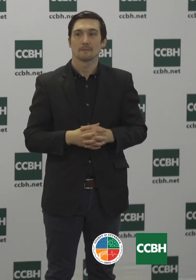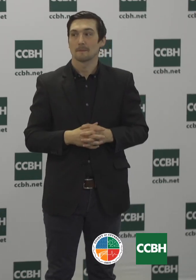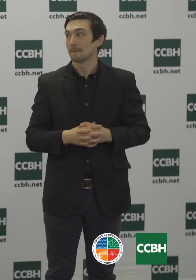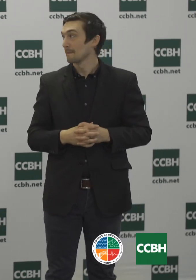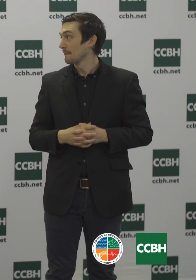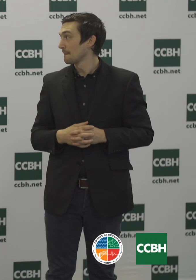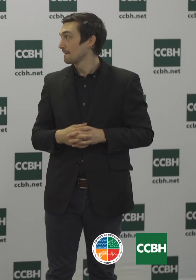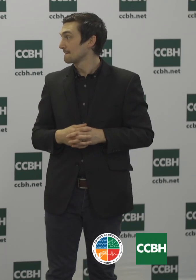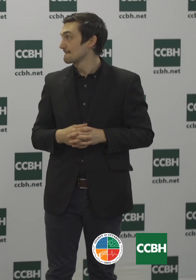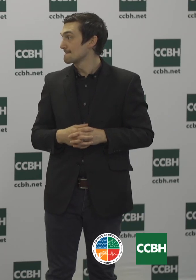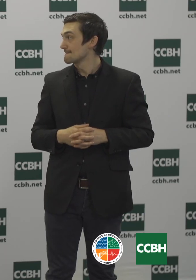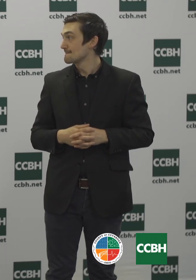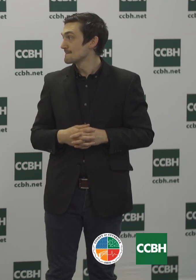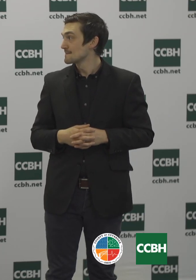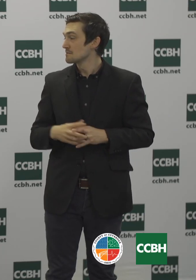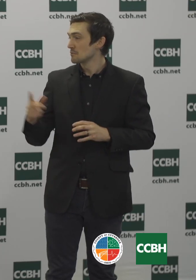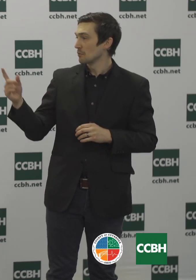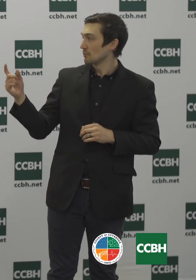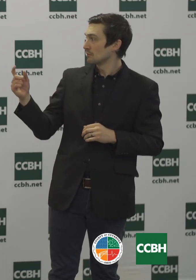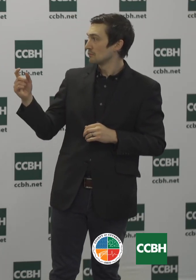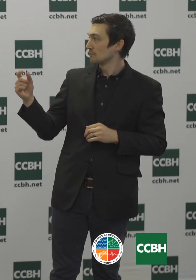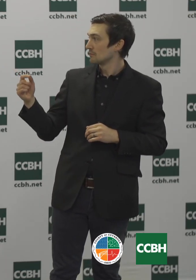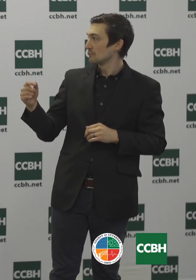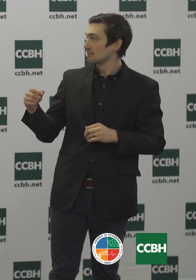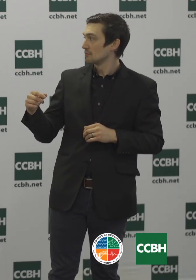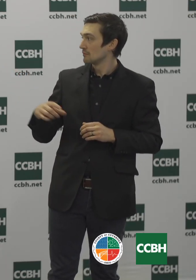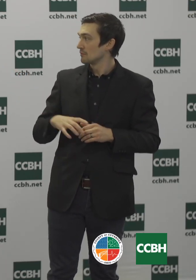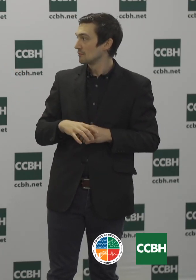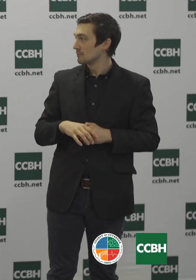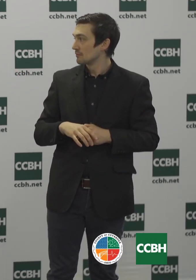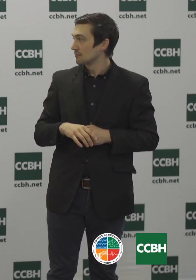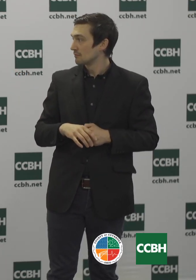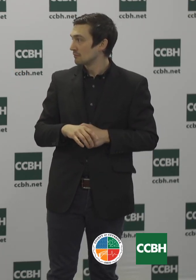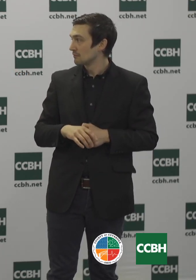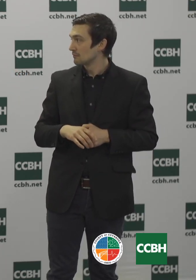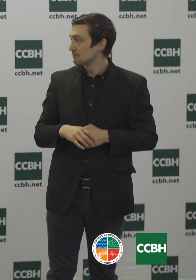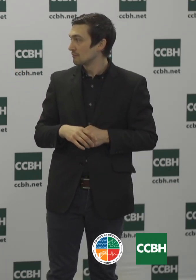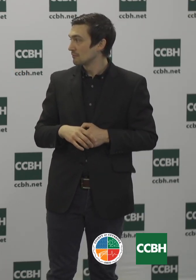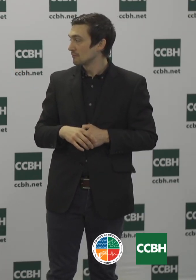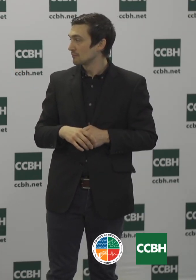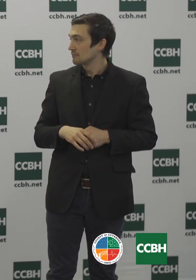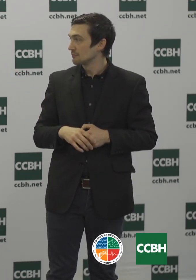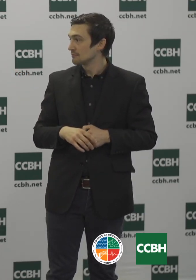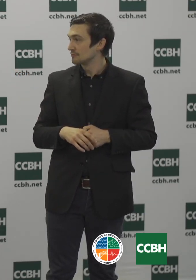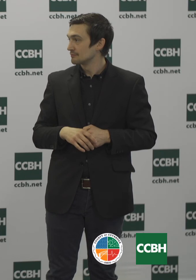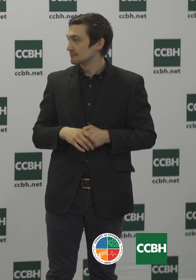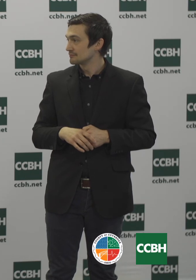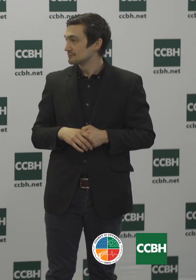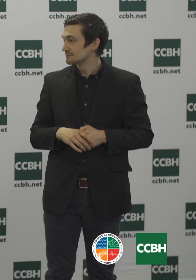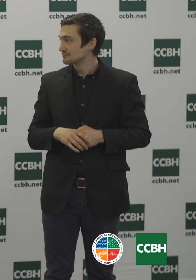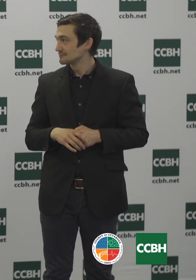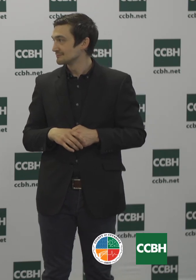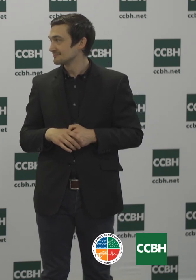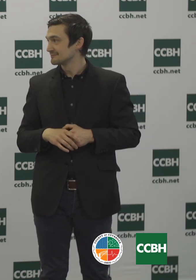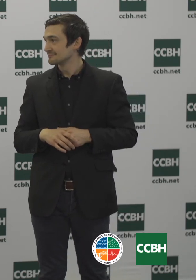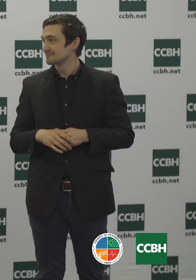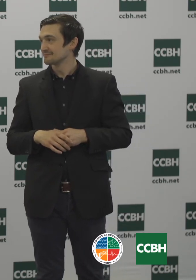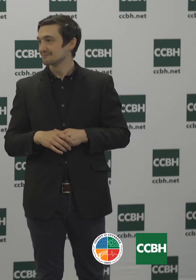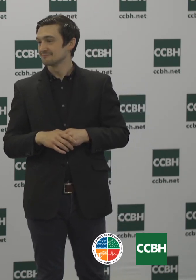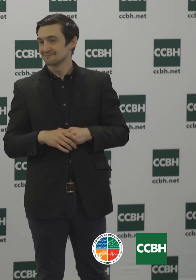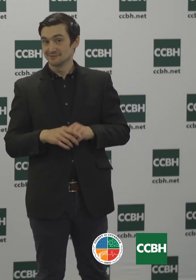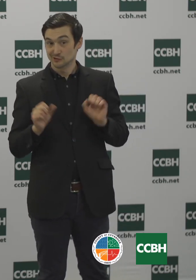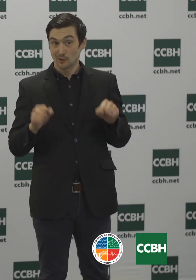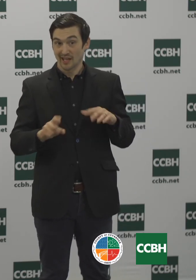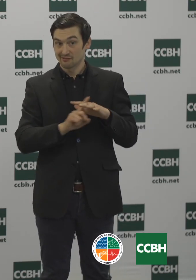Heidi, can I just add something? Please, Lorna. Yeah. You wanna come? Okay, so I'm away, I don't have to stay up here anymore?